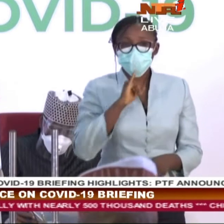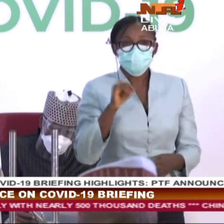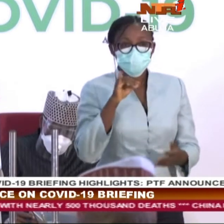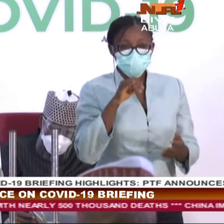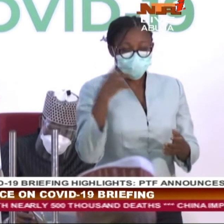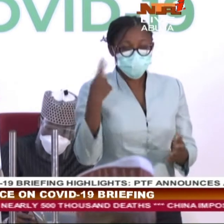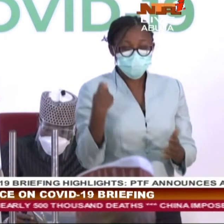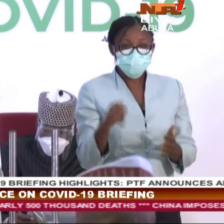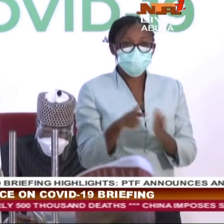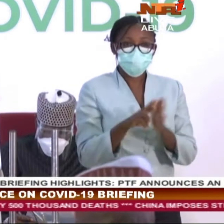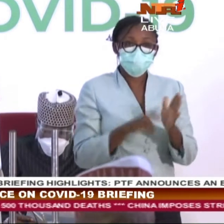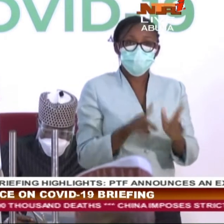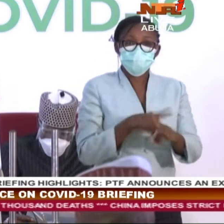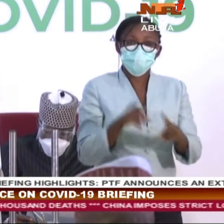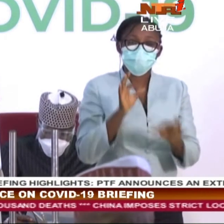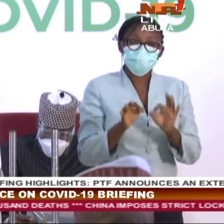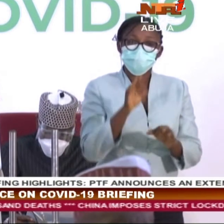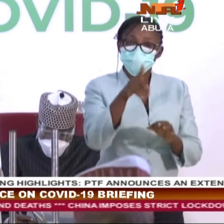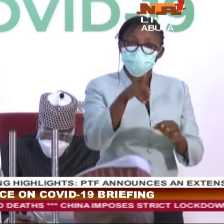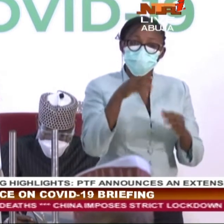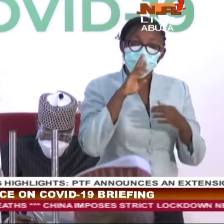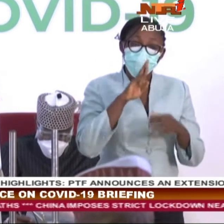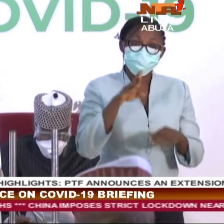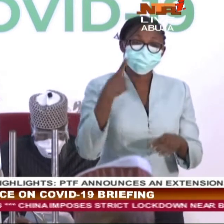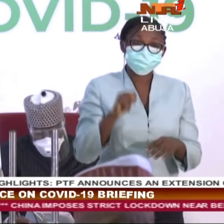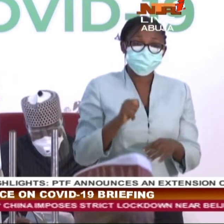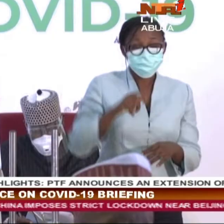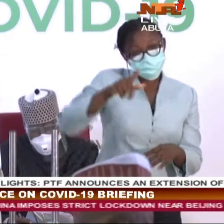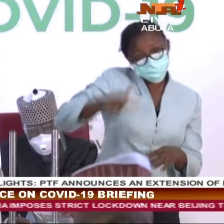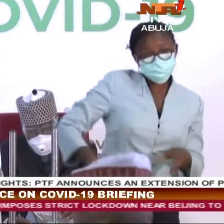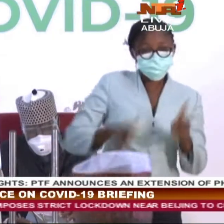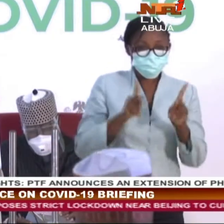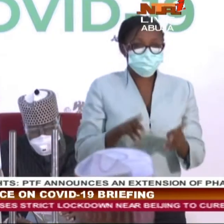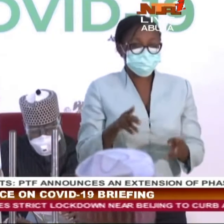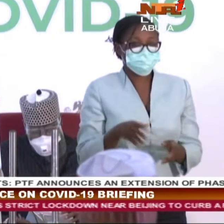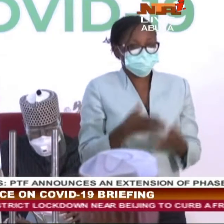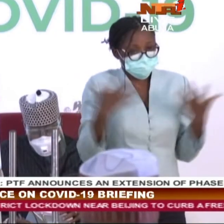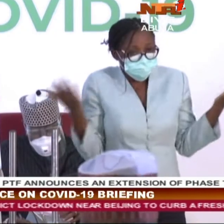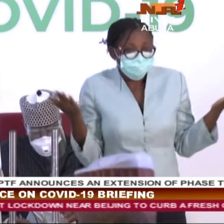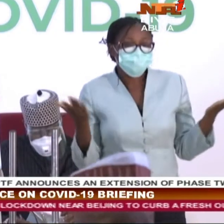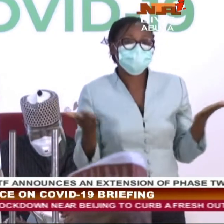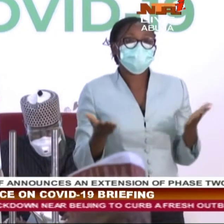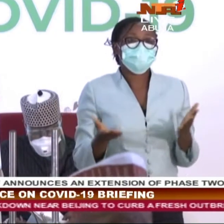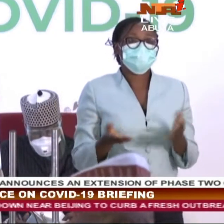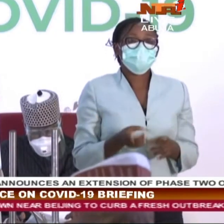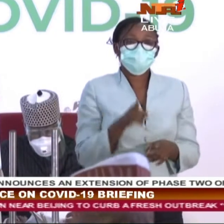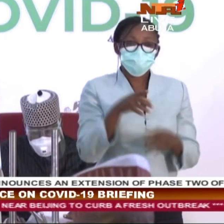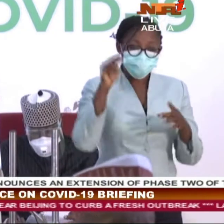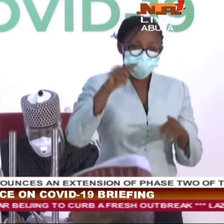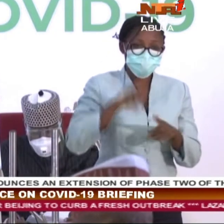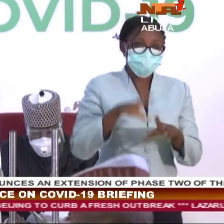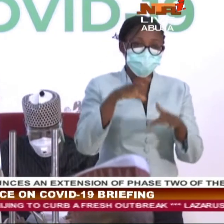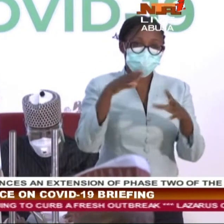before your flight. But if you're a last minute person, then good luck. But certainly that's our advice.